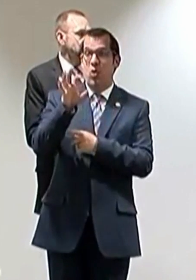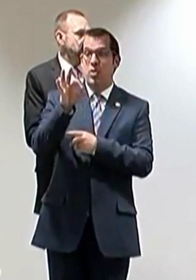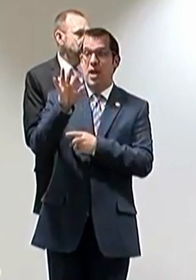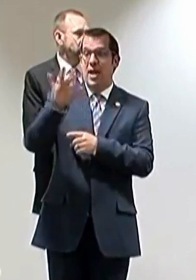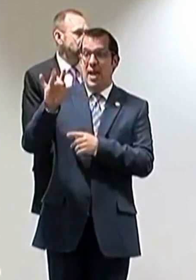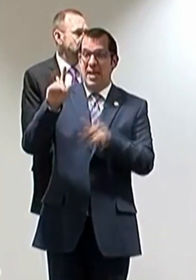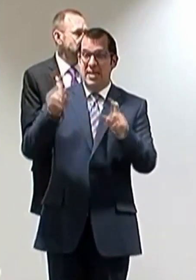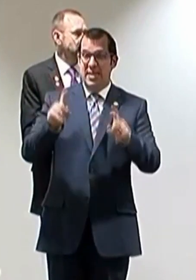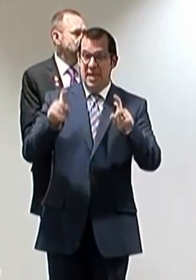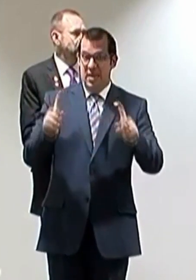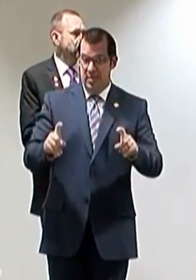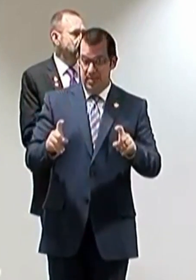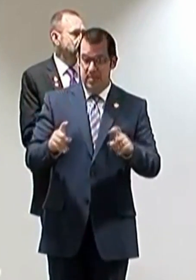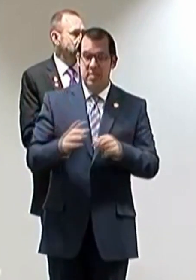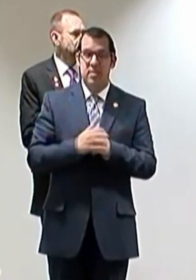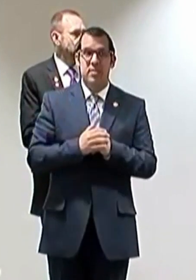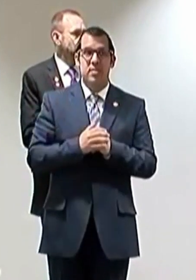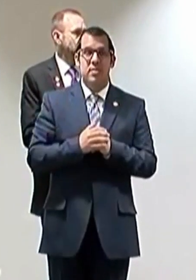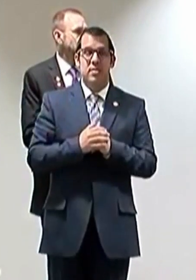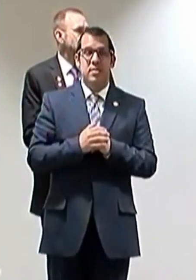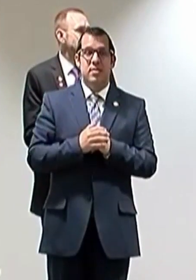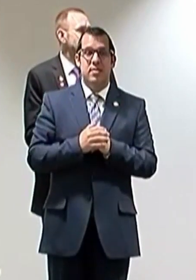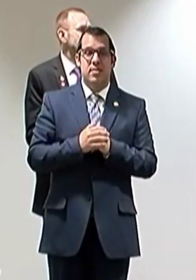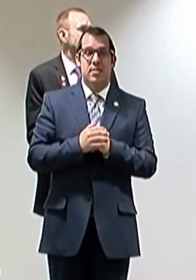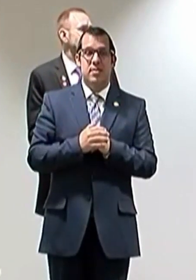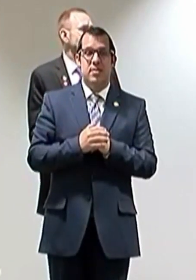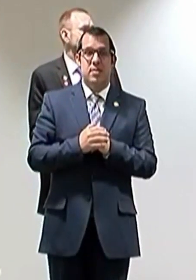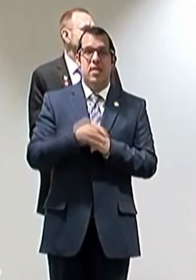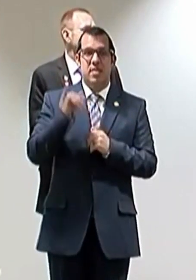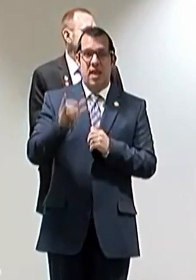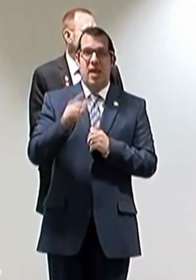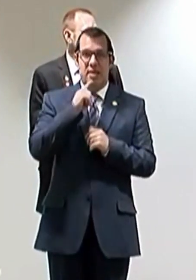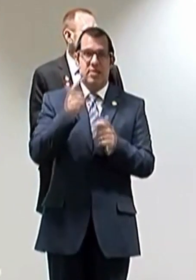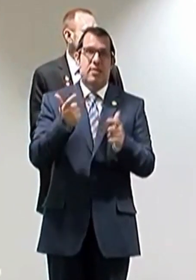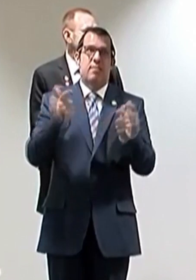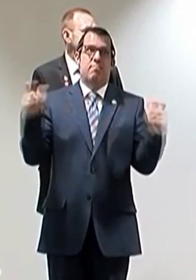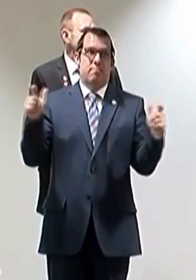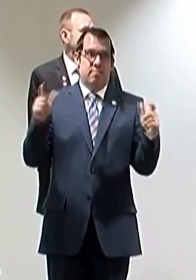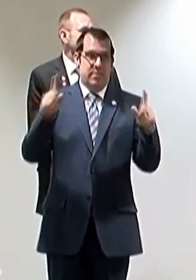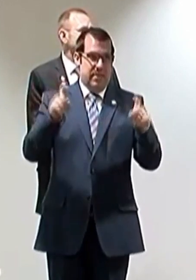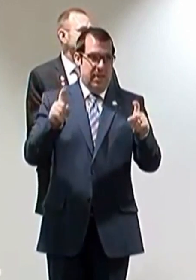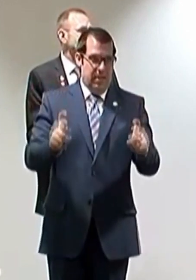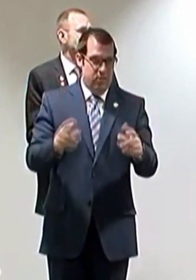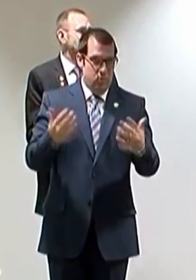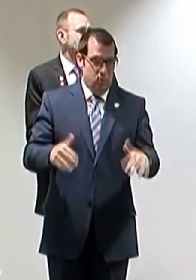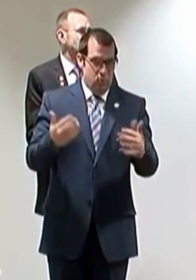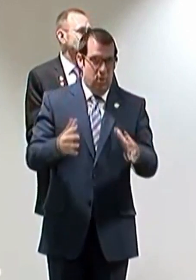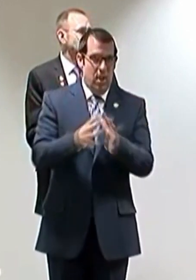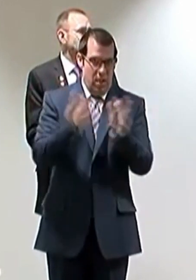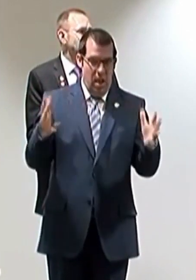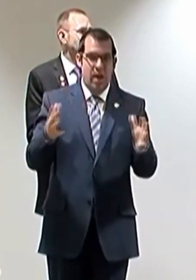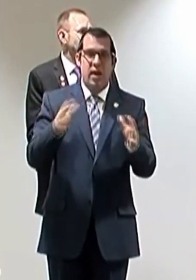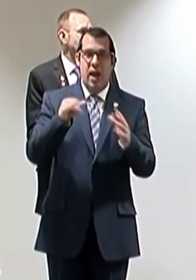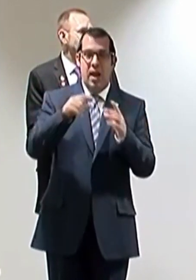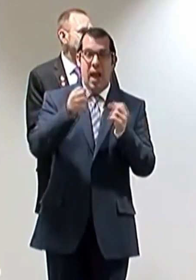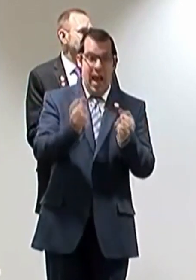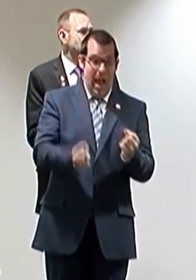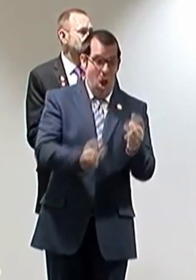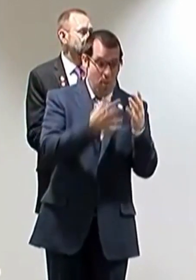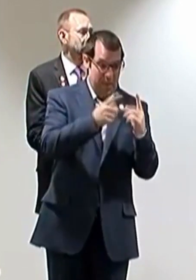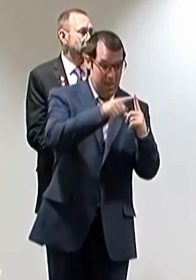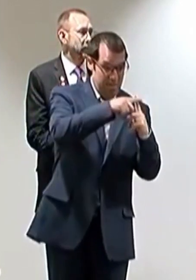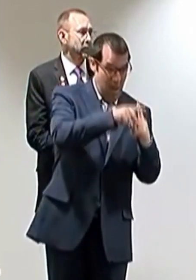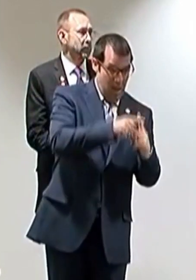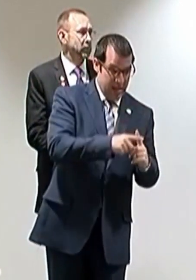3,798 tests, which is a large number of tests, as you know, and that positivity rate is